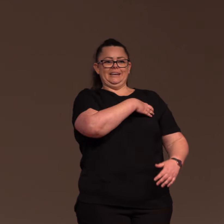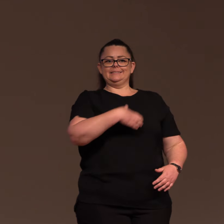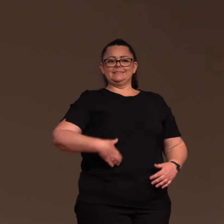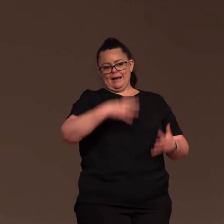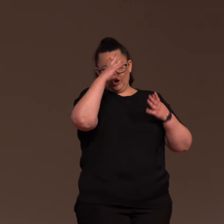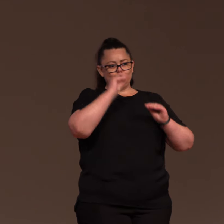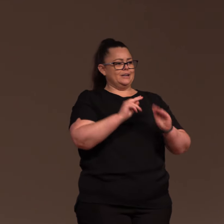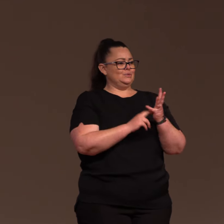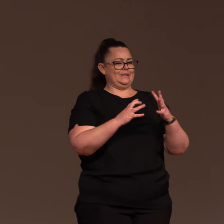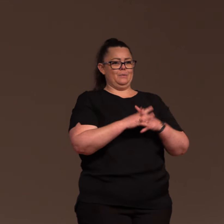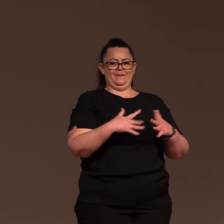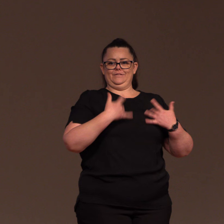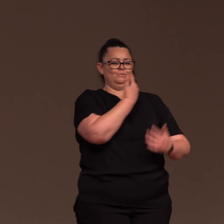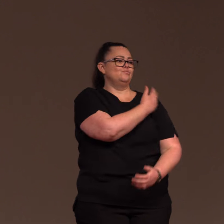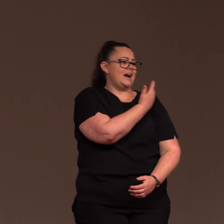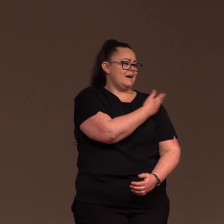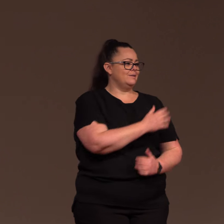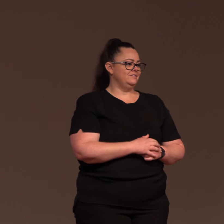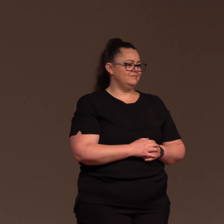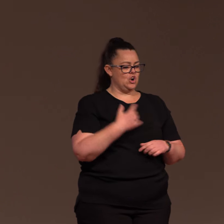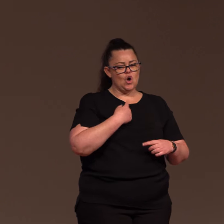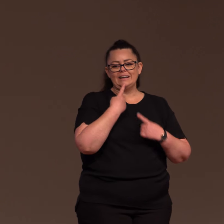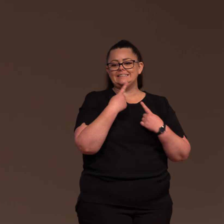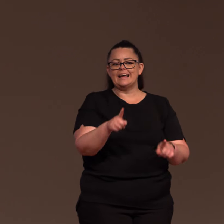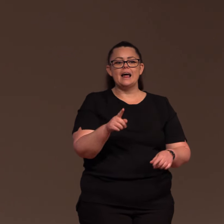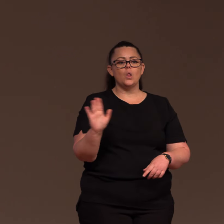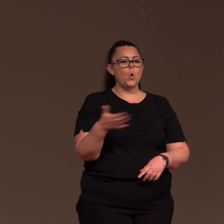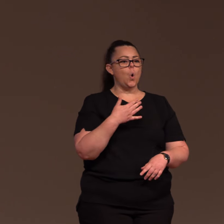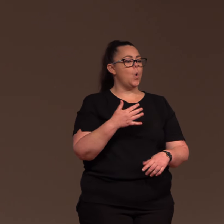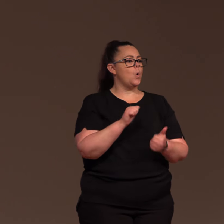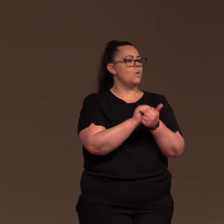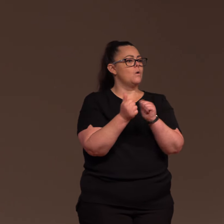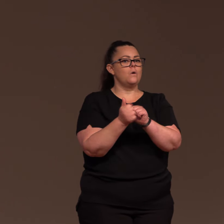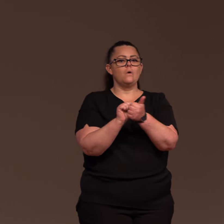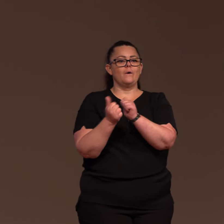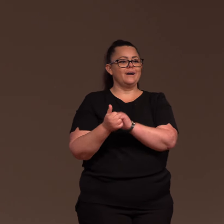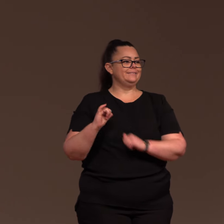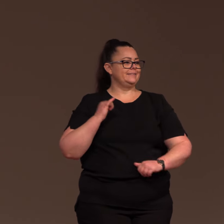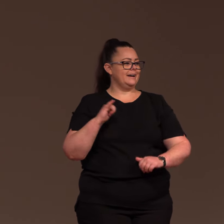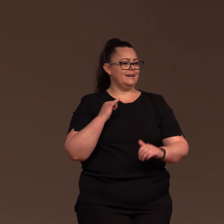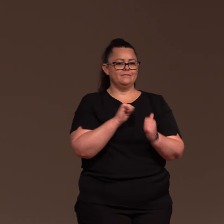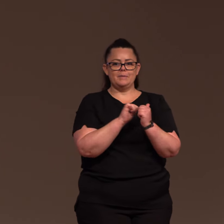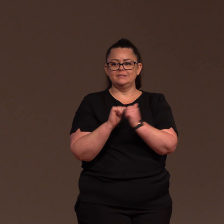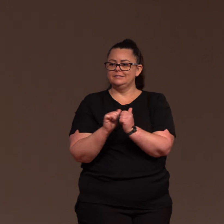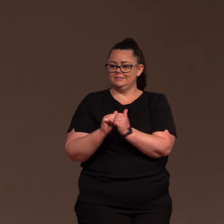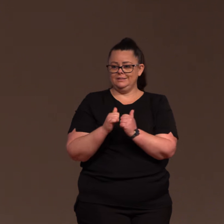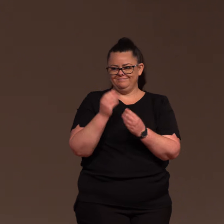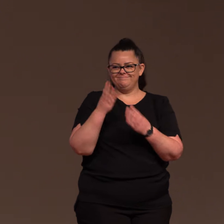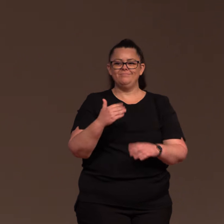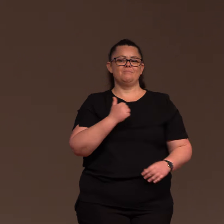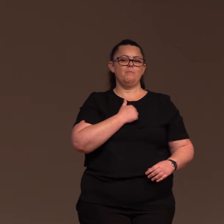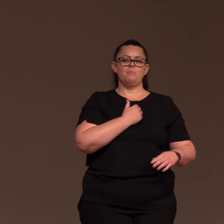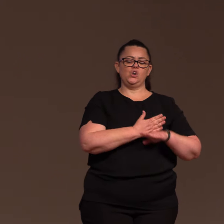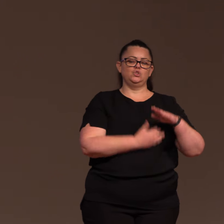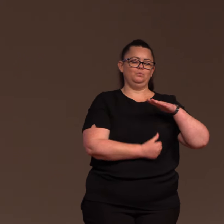always telling my colleagues that I'm sure I have got the best job in government because I get to celebrate all of you and all of our